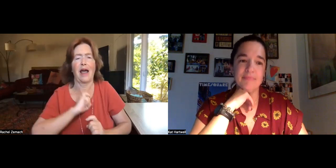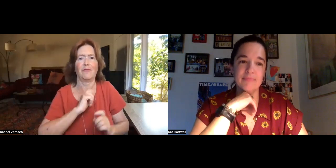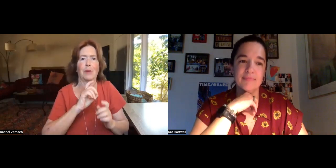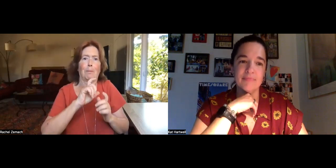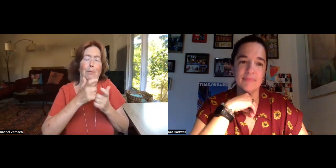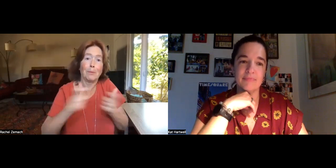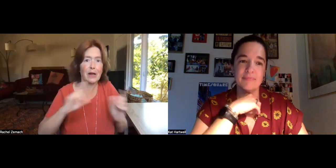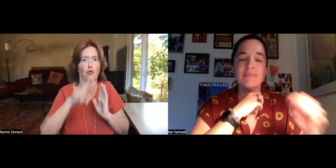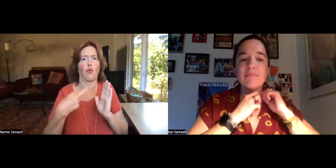What?